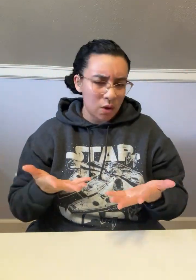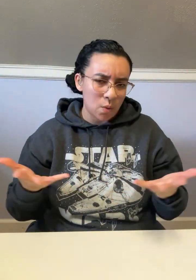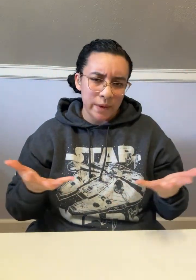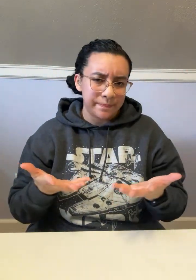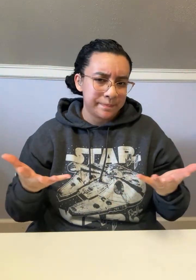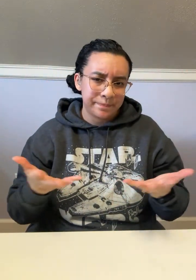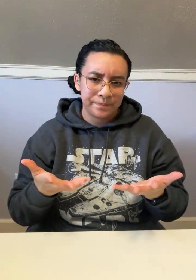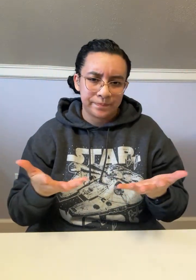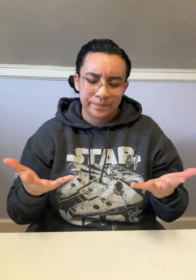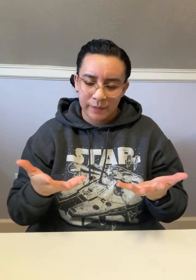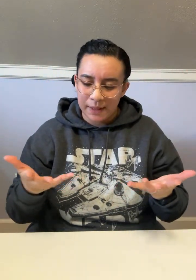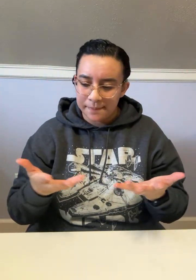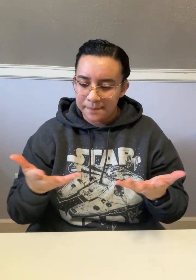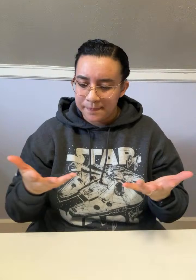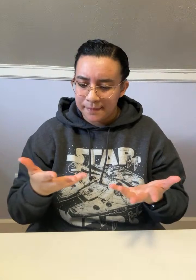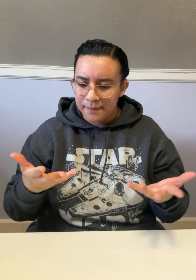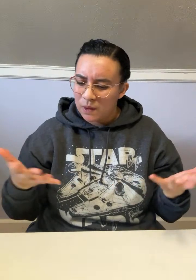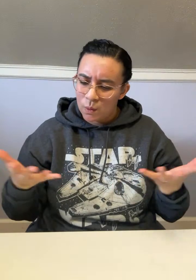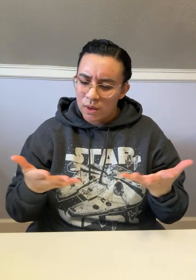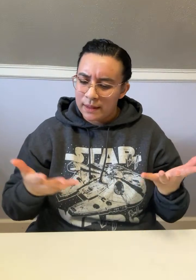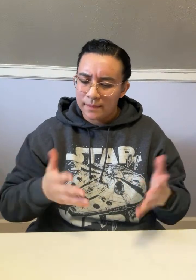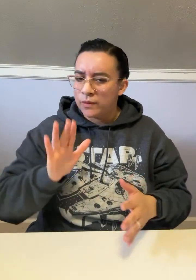what? Okay.